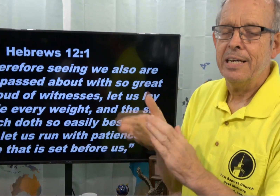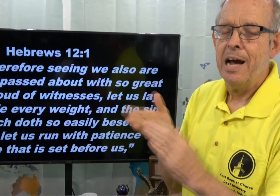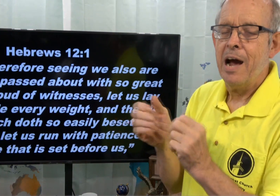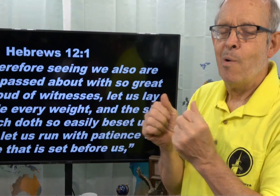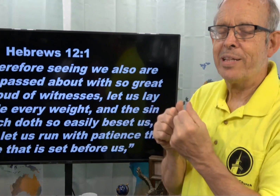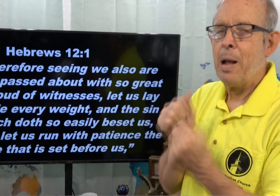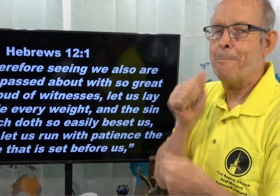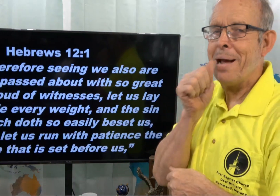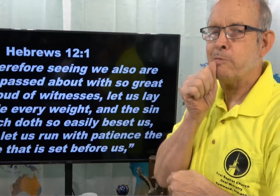with